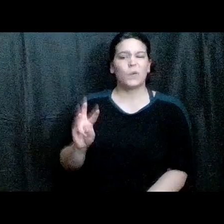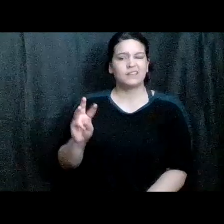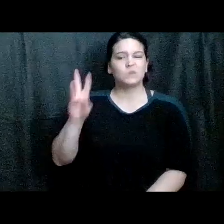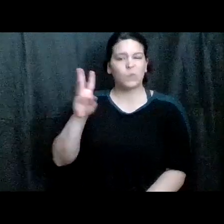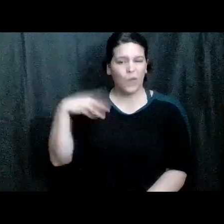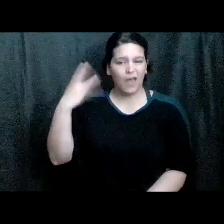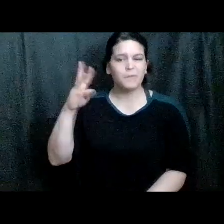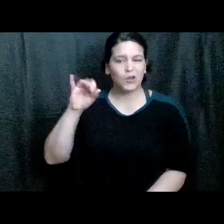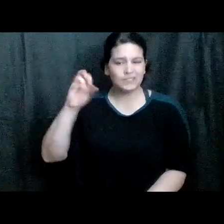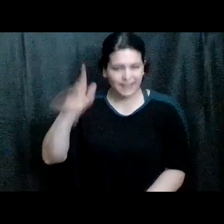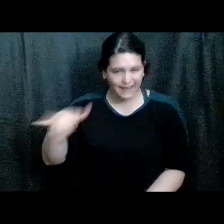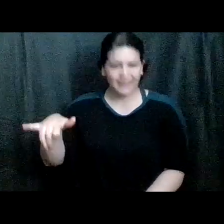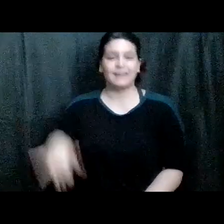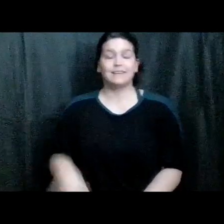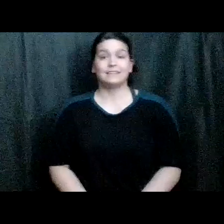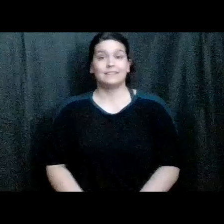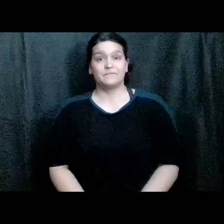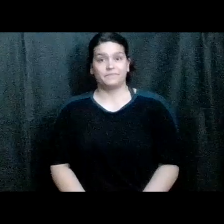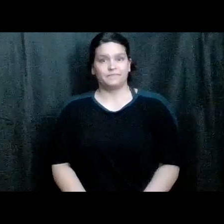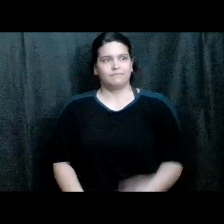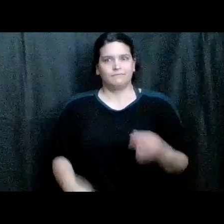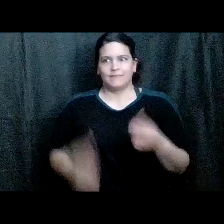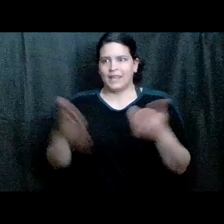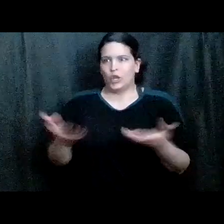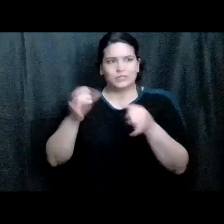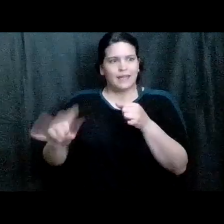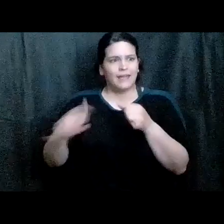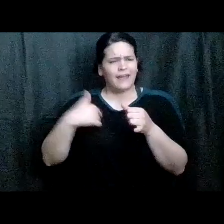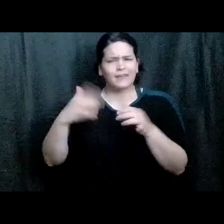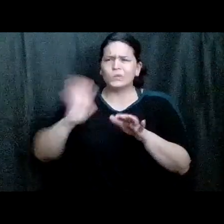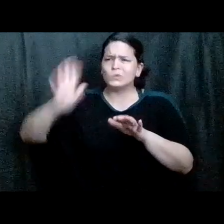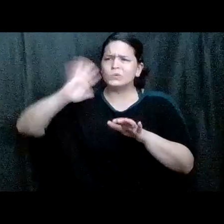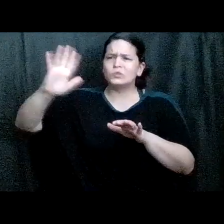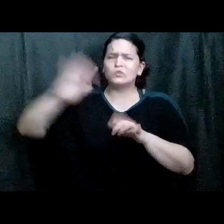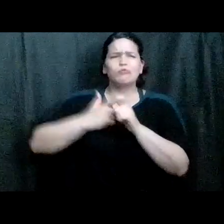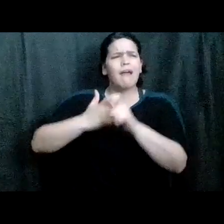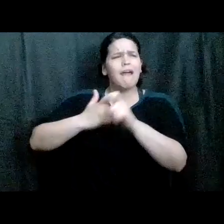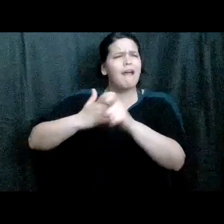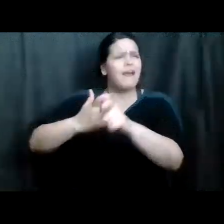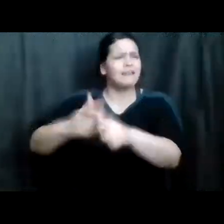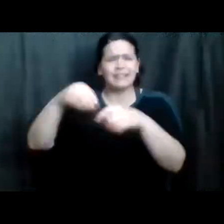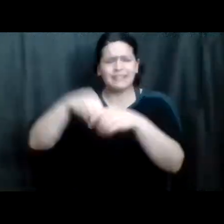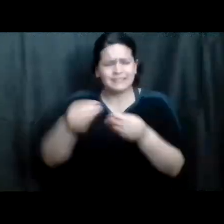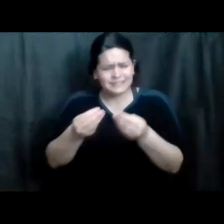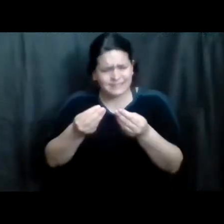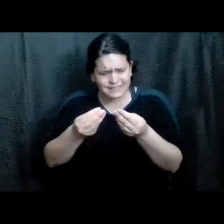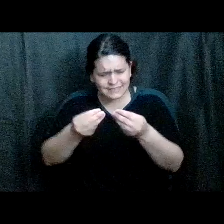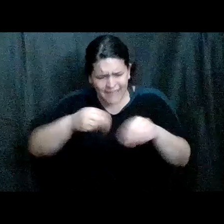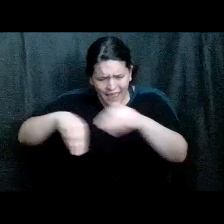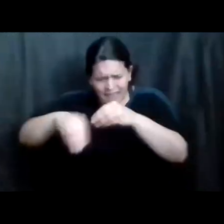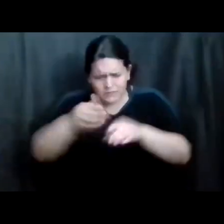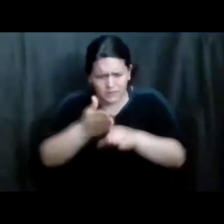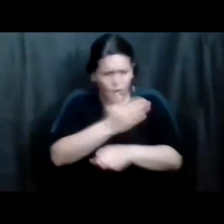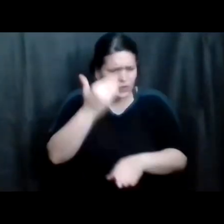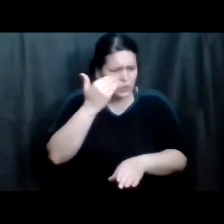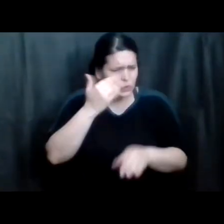to stay. I used to run barefoot in these sands before I knew of differences. Before I internalized power,